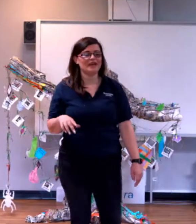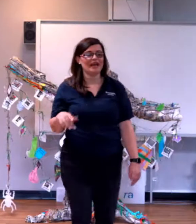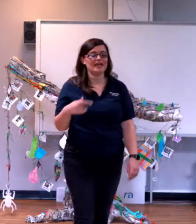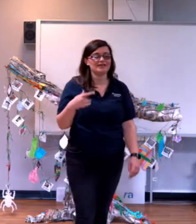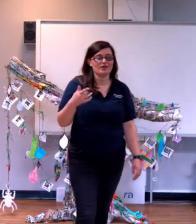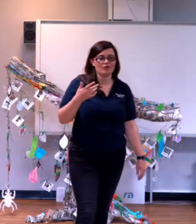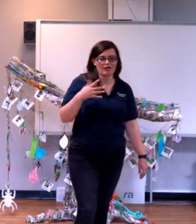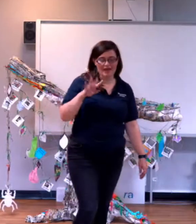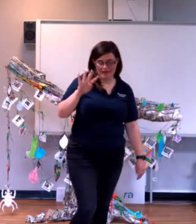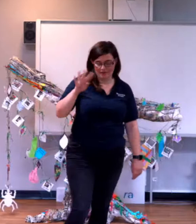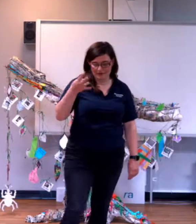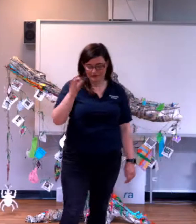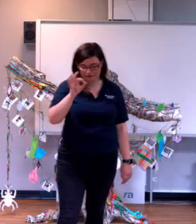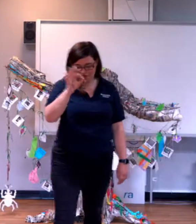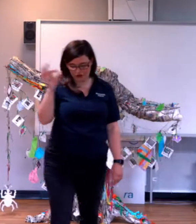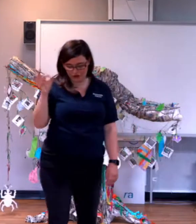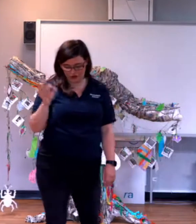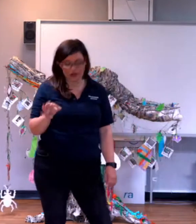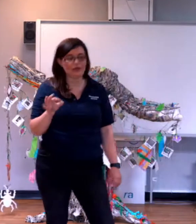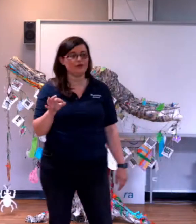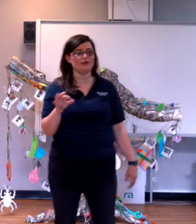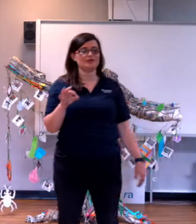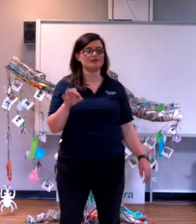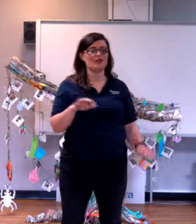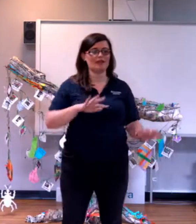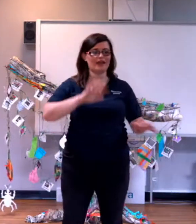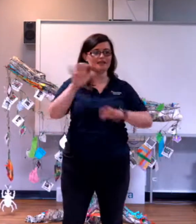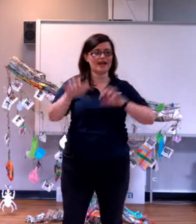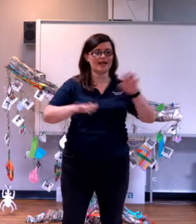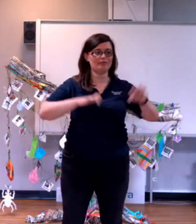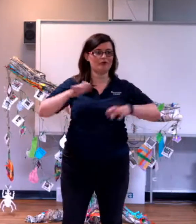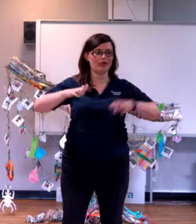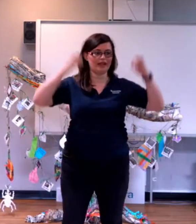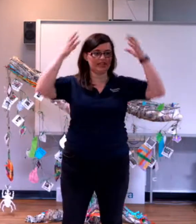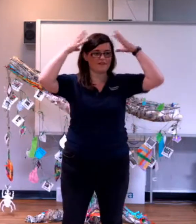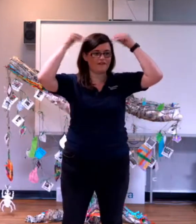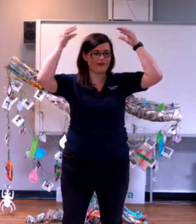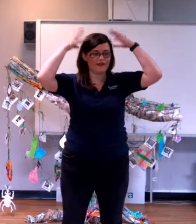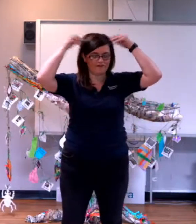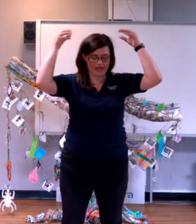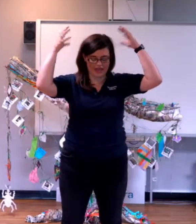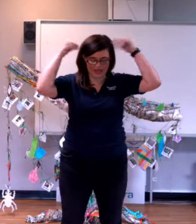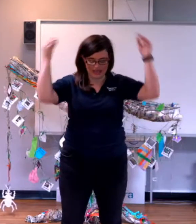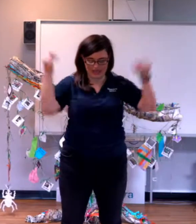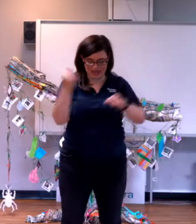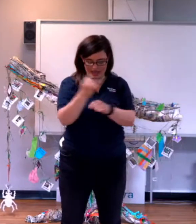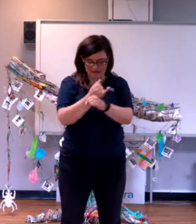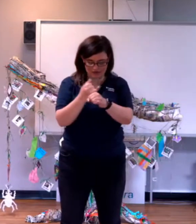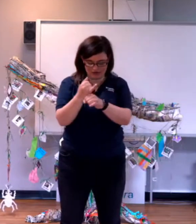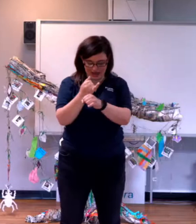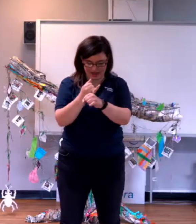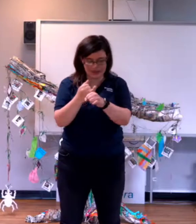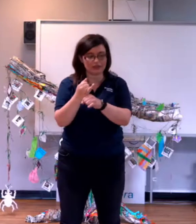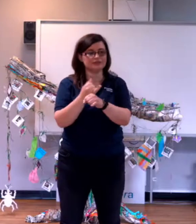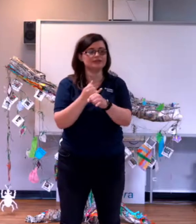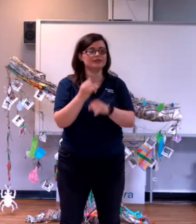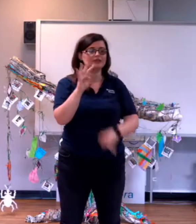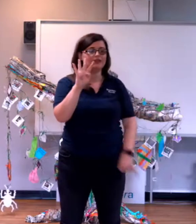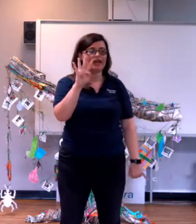Okay, so there were your four clues. So this animal is fluffy and grey. It